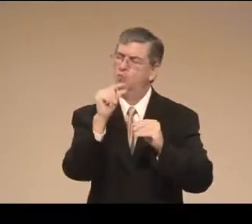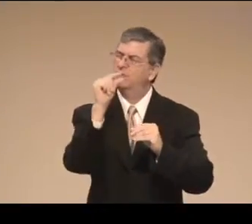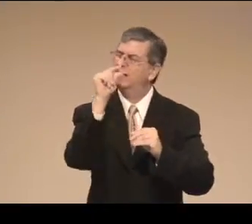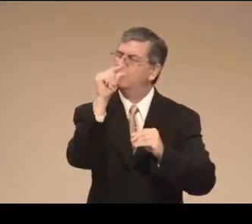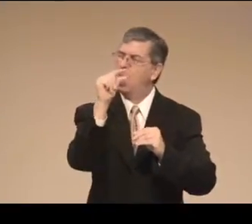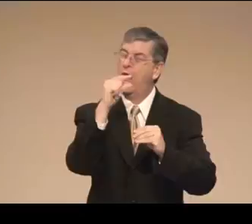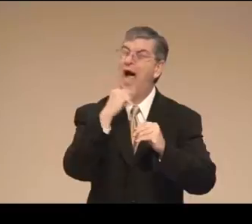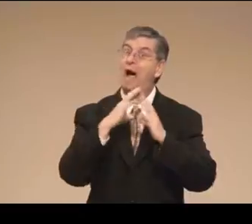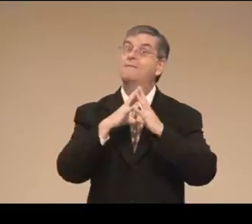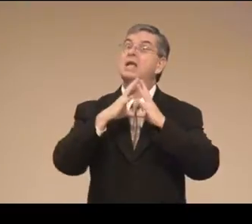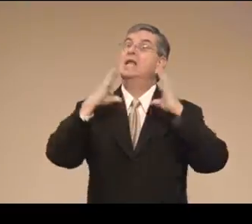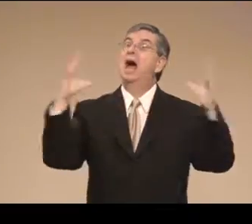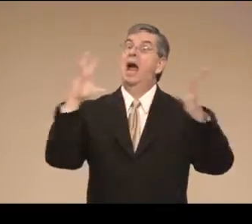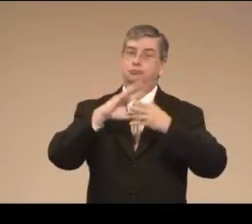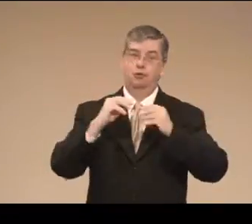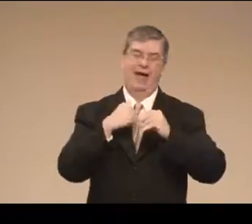I'm going to tell you a story.